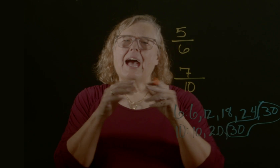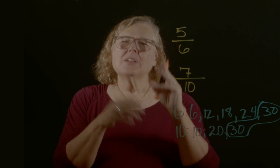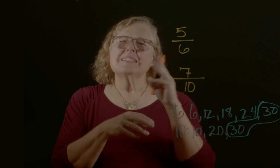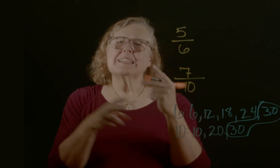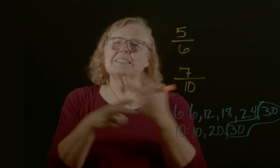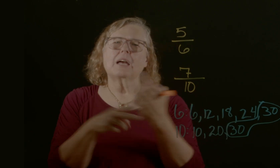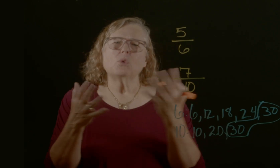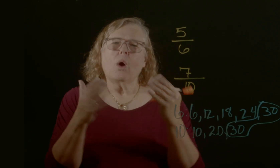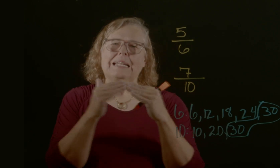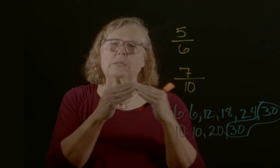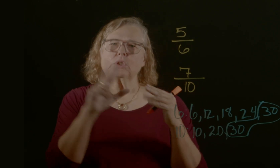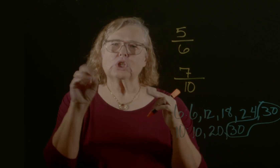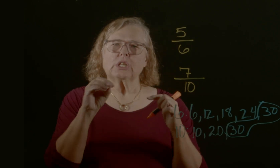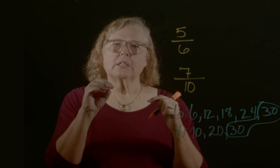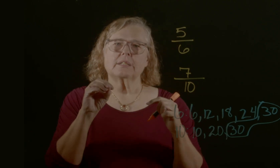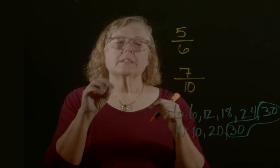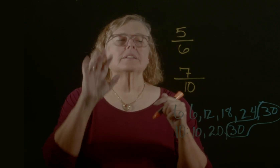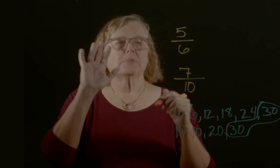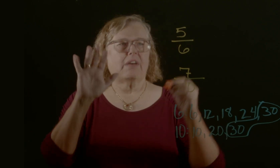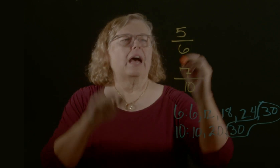6 times what would be equal to 30? 5, good job.